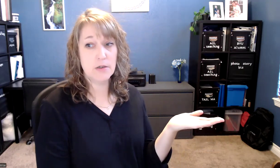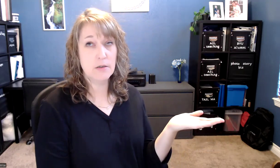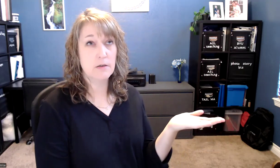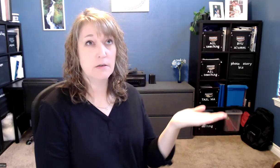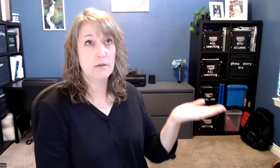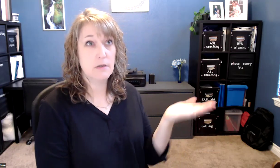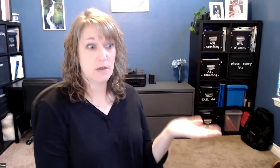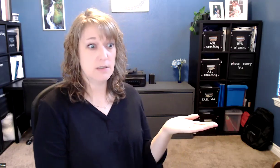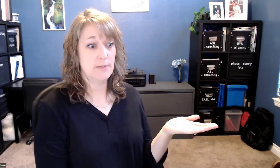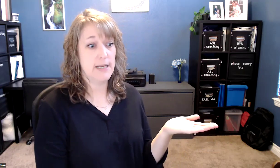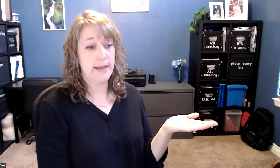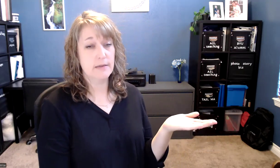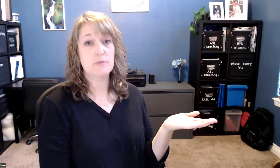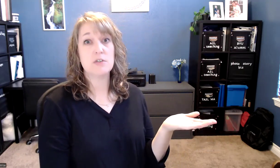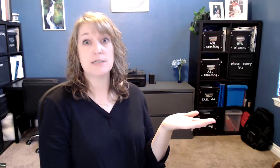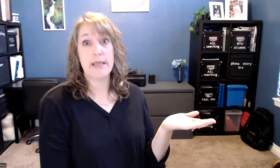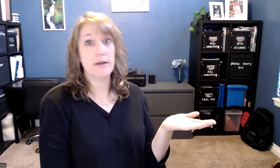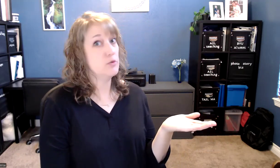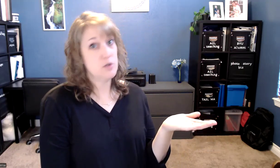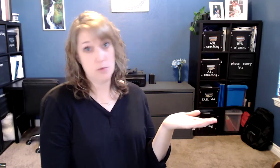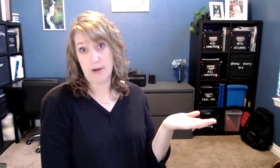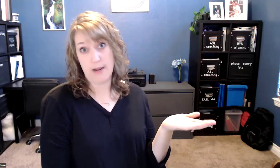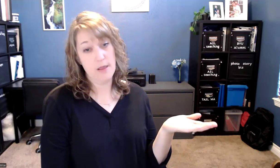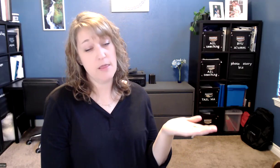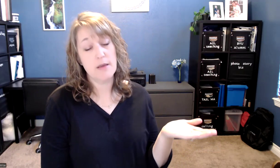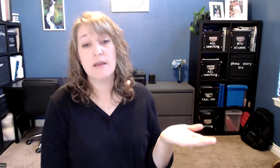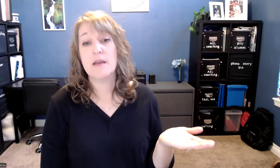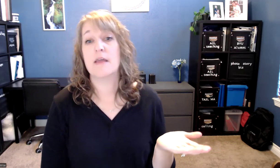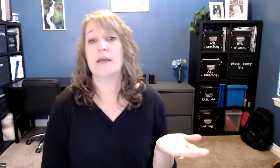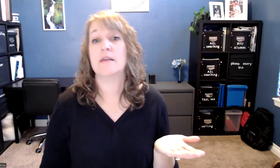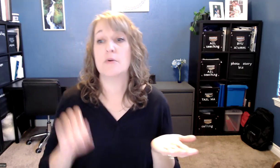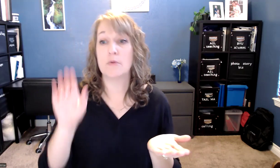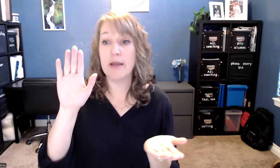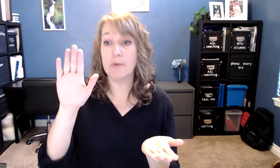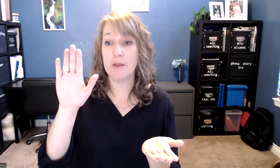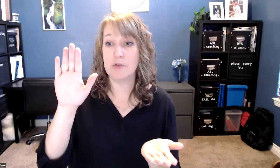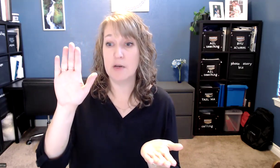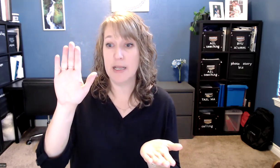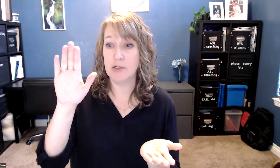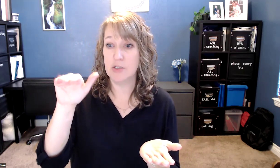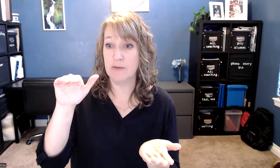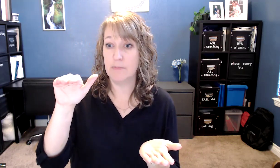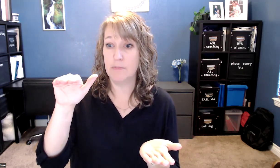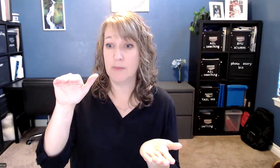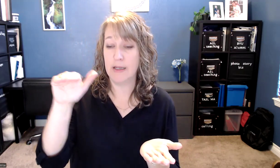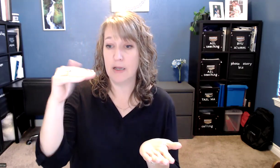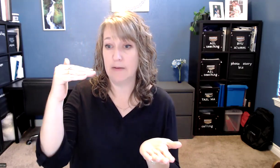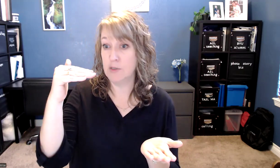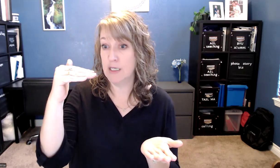your non-dominant hand, which is the hand you don't write with. The hand that you write with, your dominant hand, should be like kind of folded in